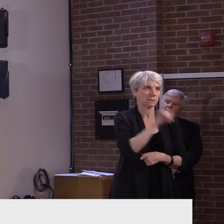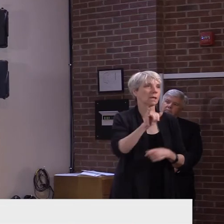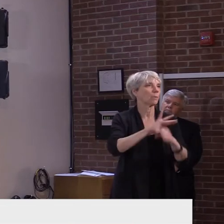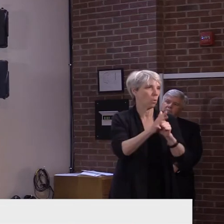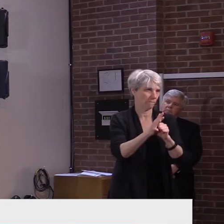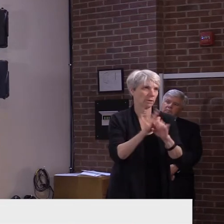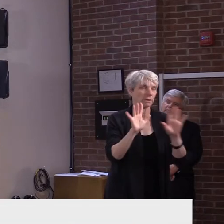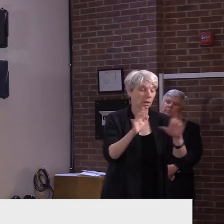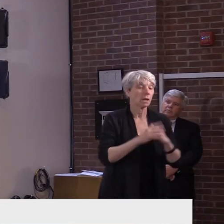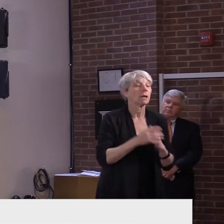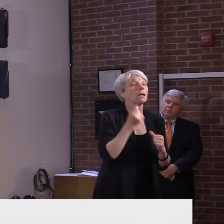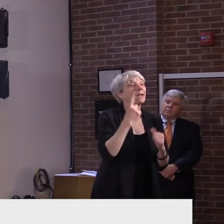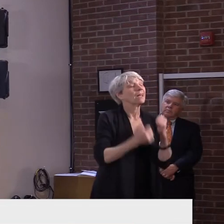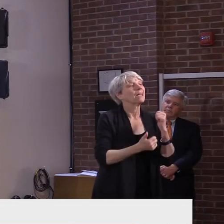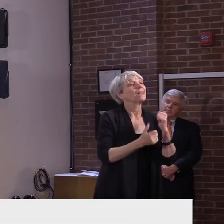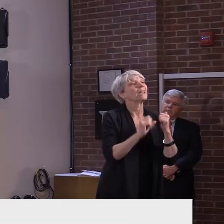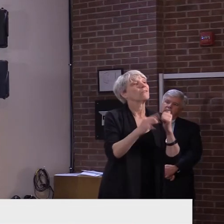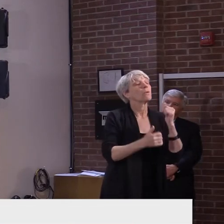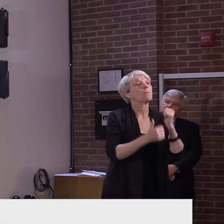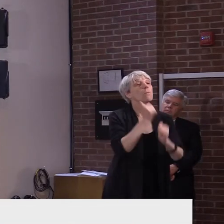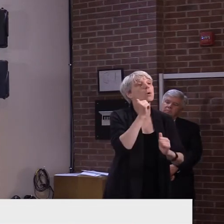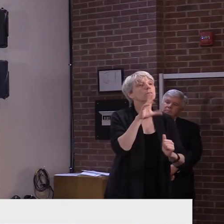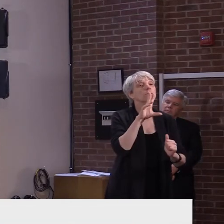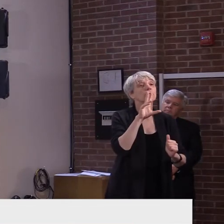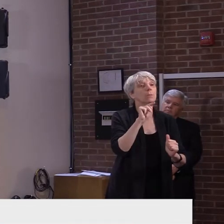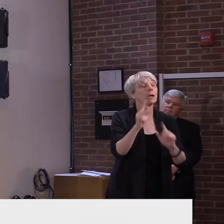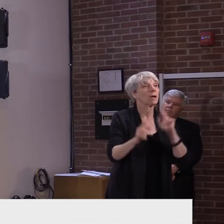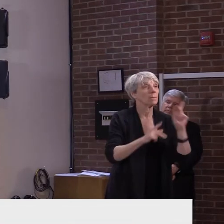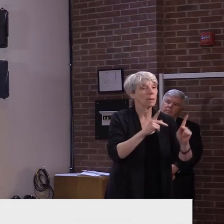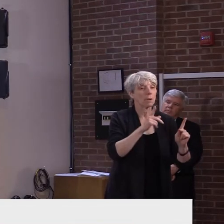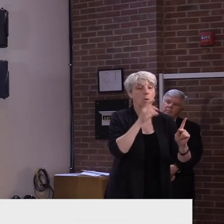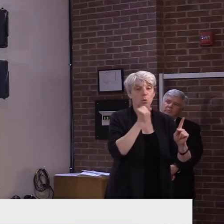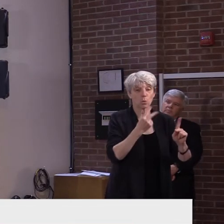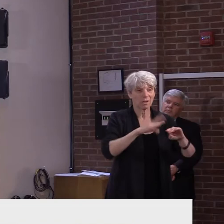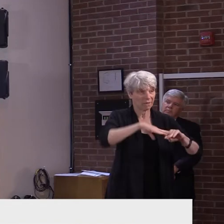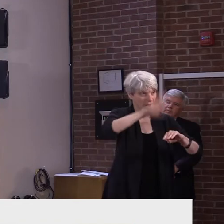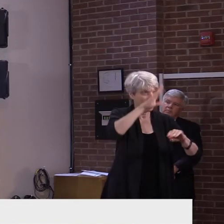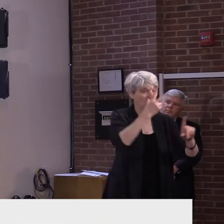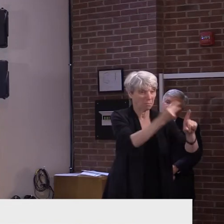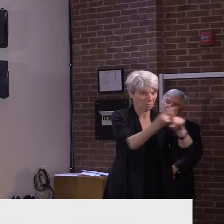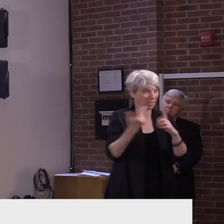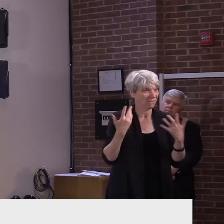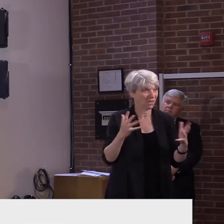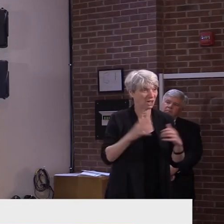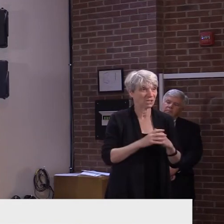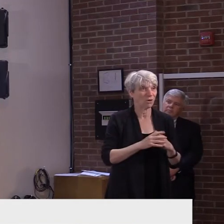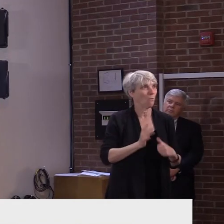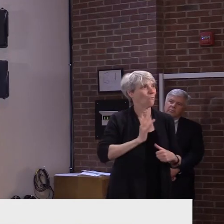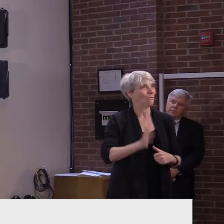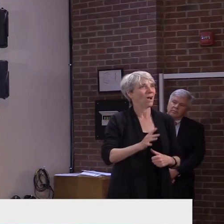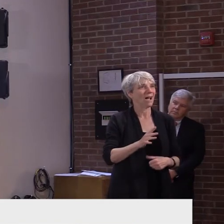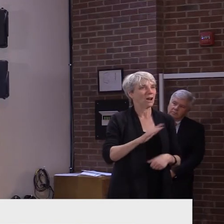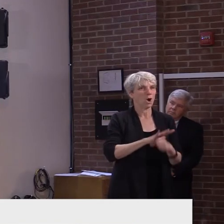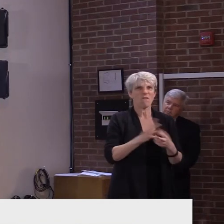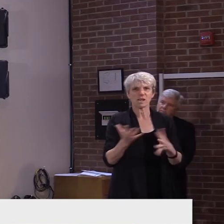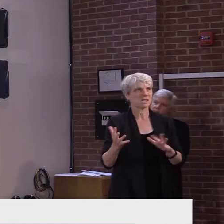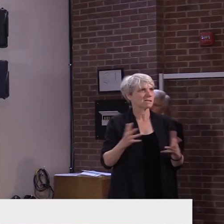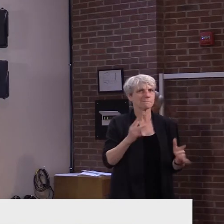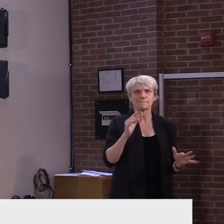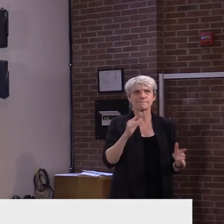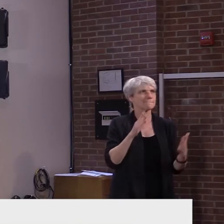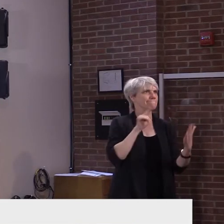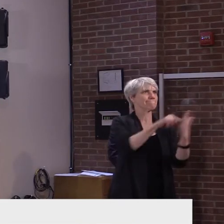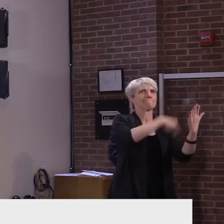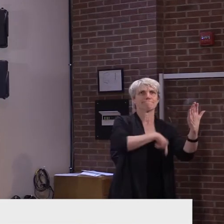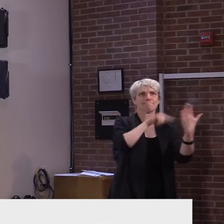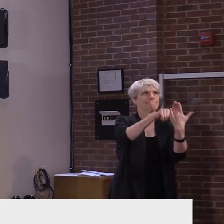the majority of eligible Vermonters are vaccinated, then who is the virus going to come into contact with but a vaccinated